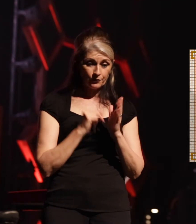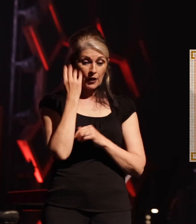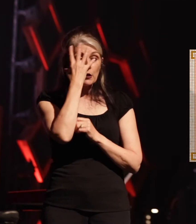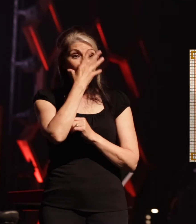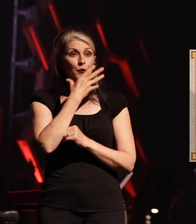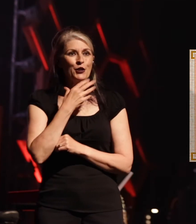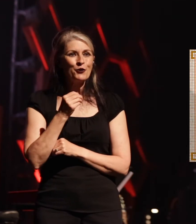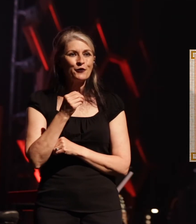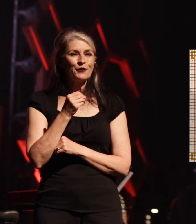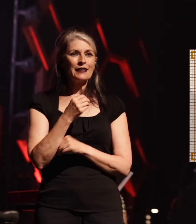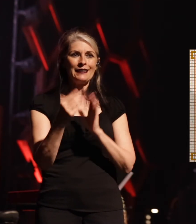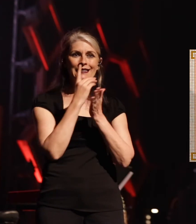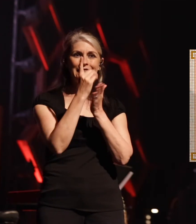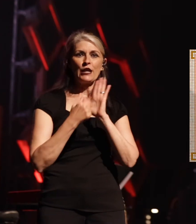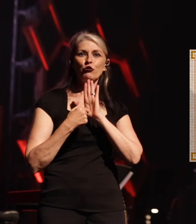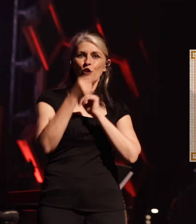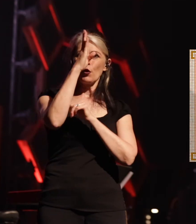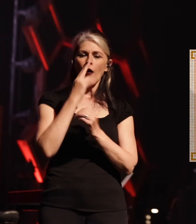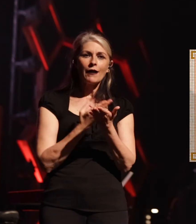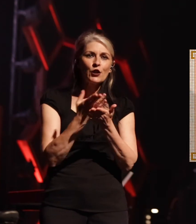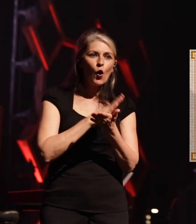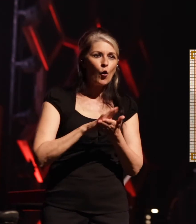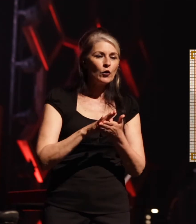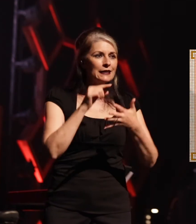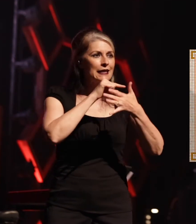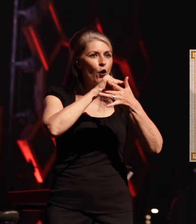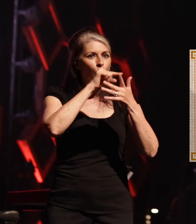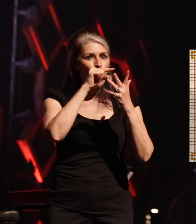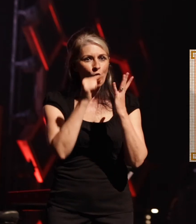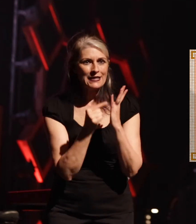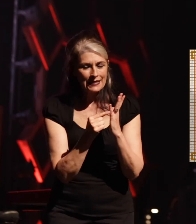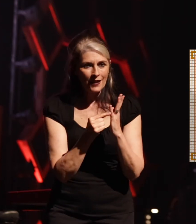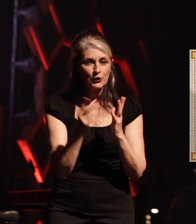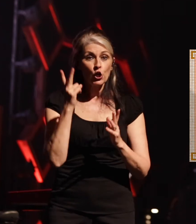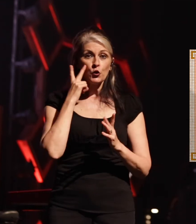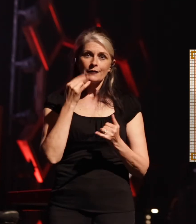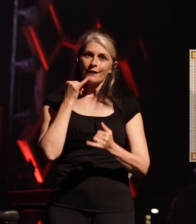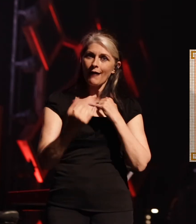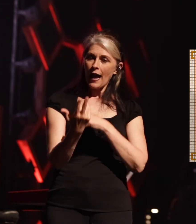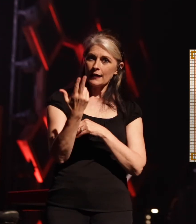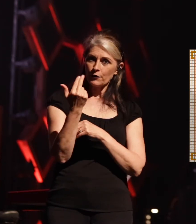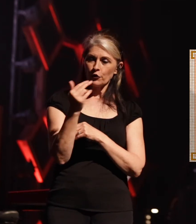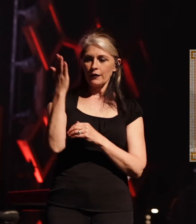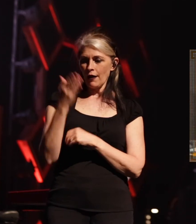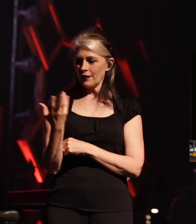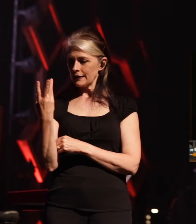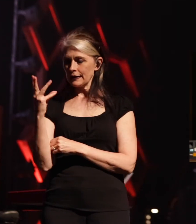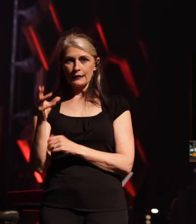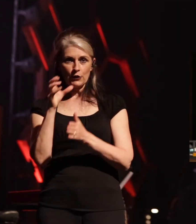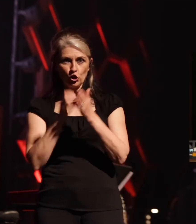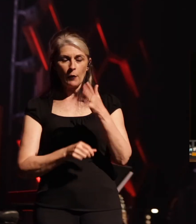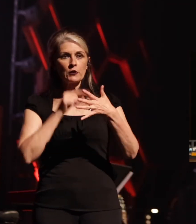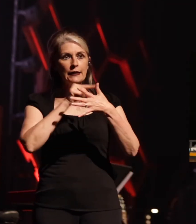show God's holiness in the details. And you can see the last 13 of the 16 chapters are about details of the